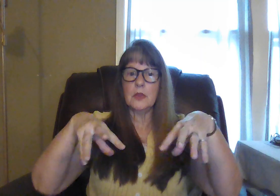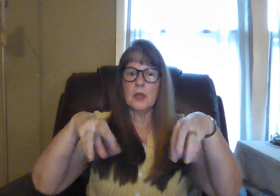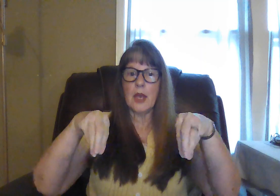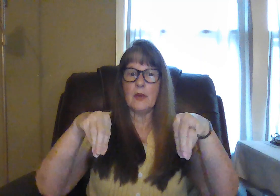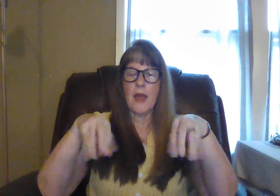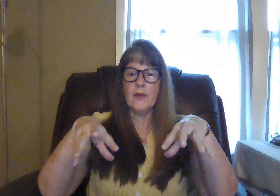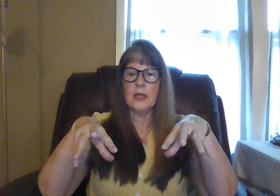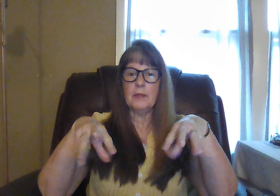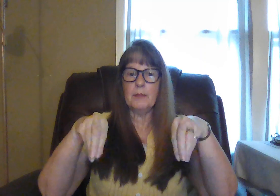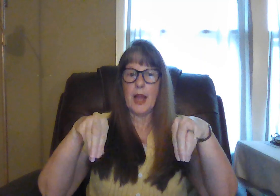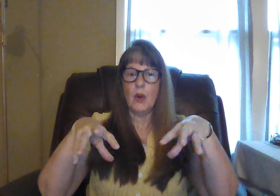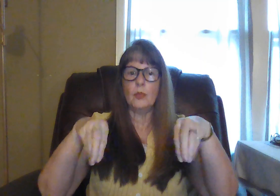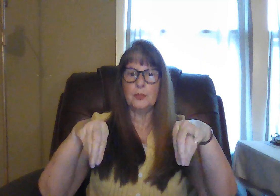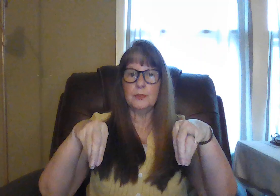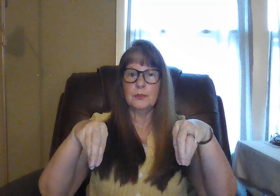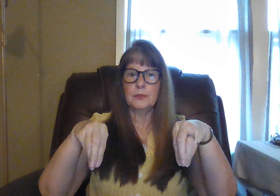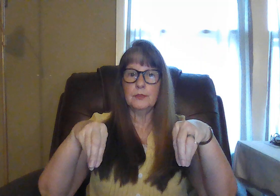I don't have any power.